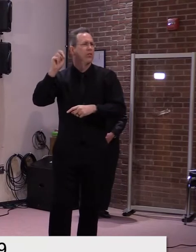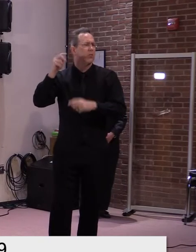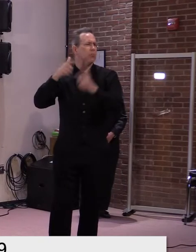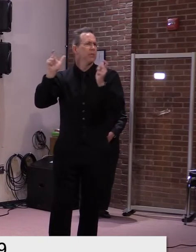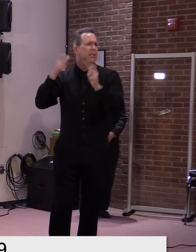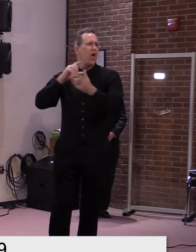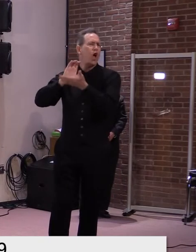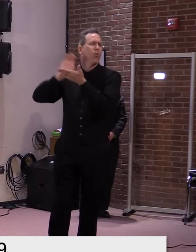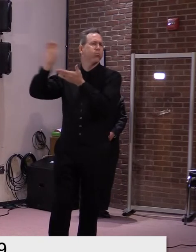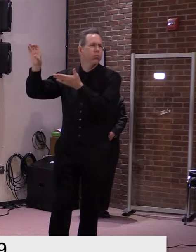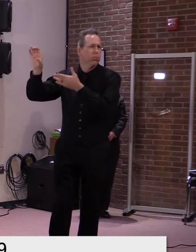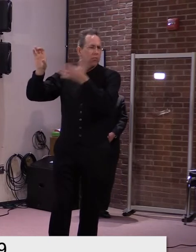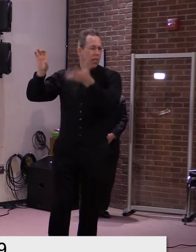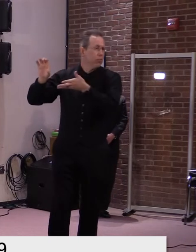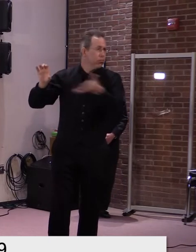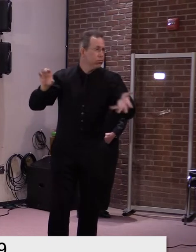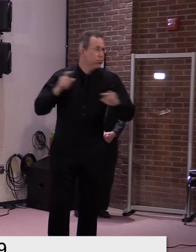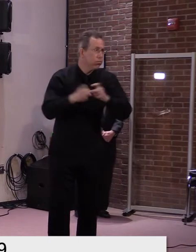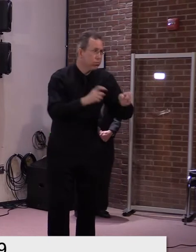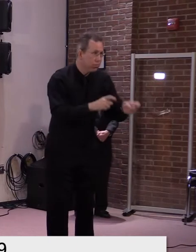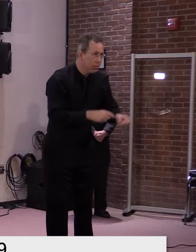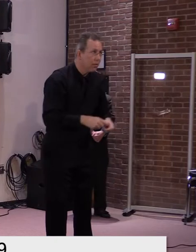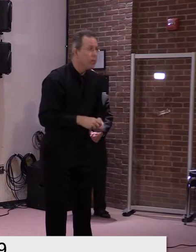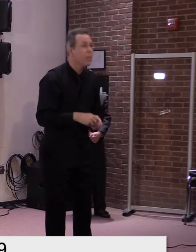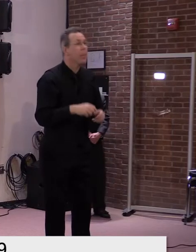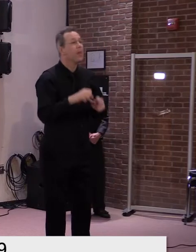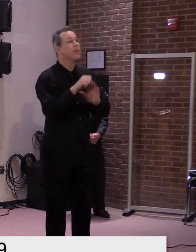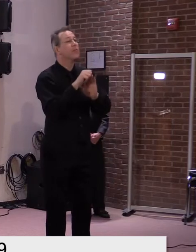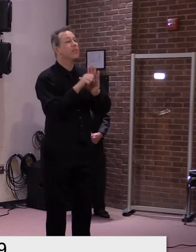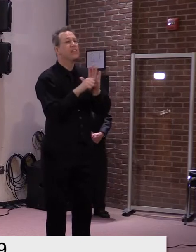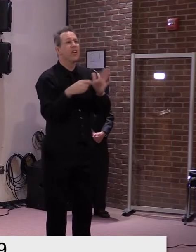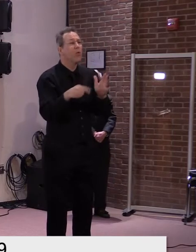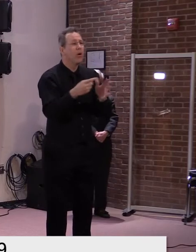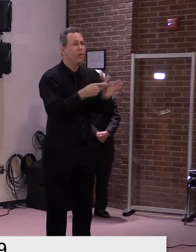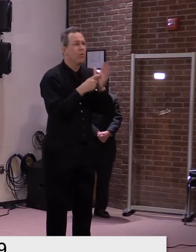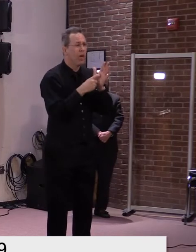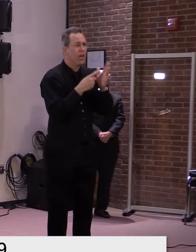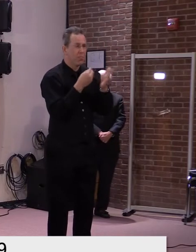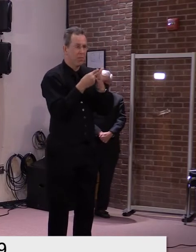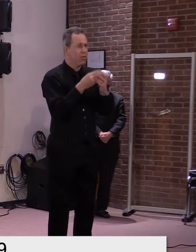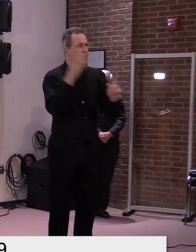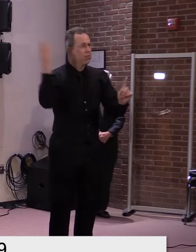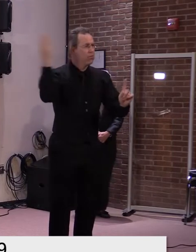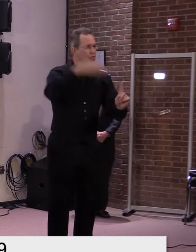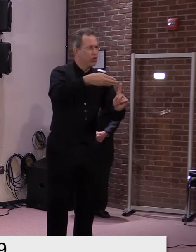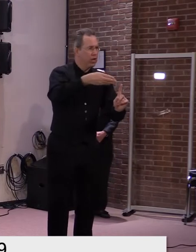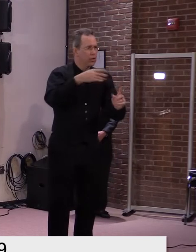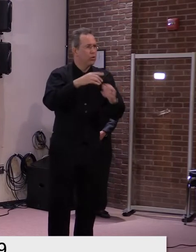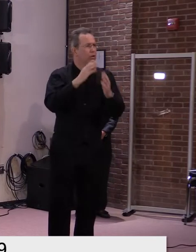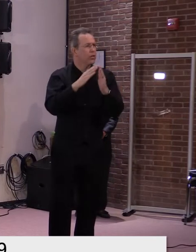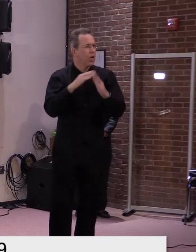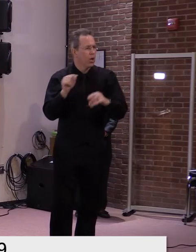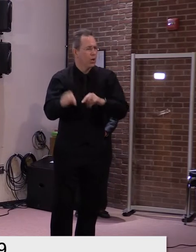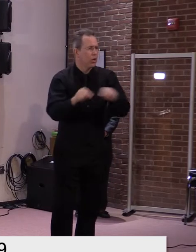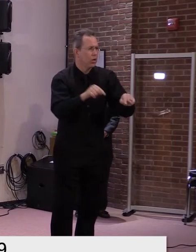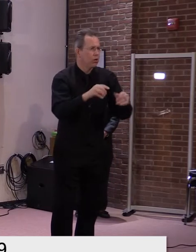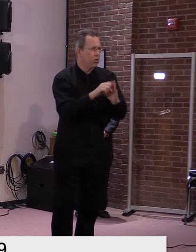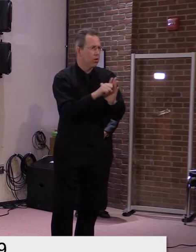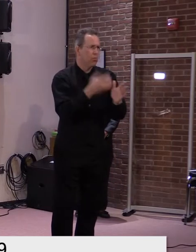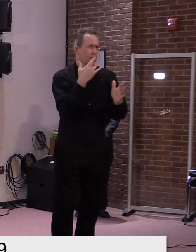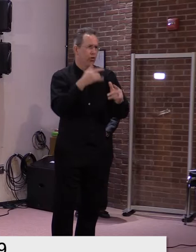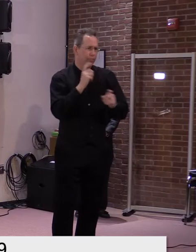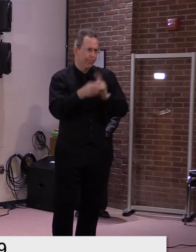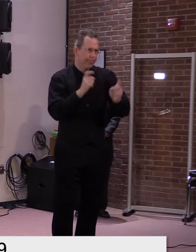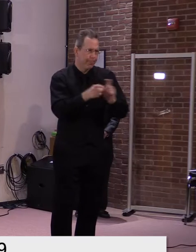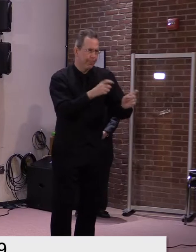money directly to these local governments. Because Vermont does not have county governance, the county share of funds